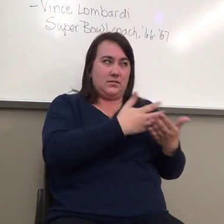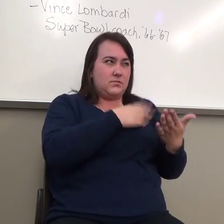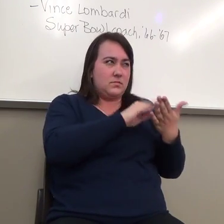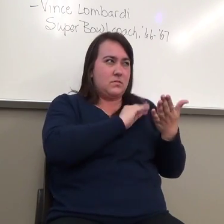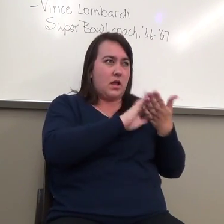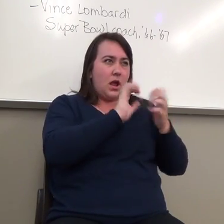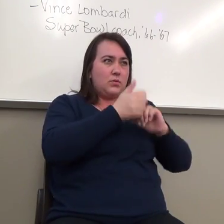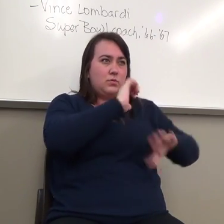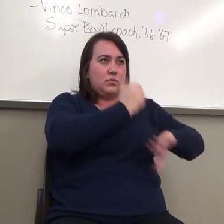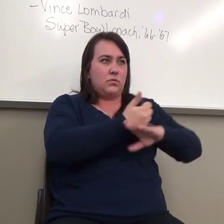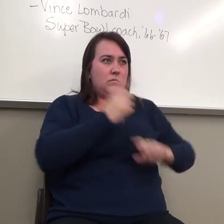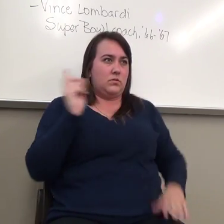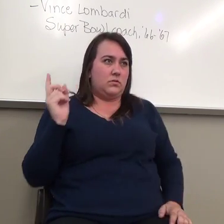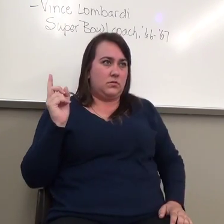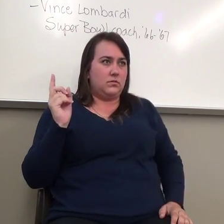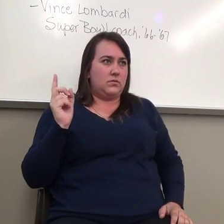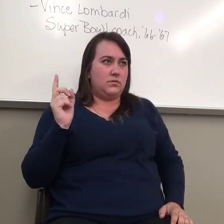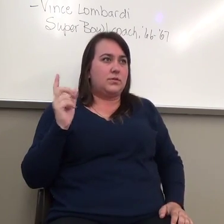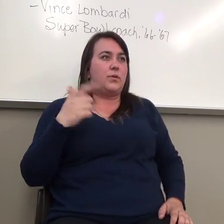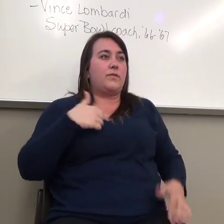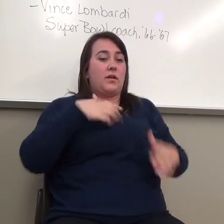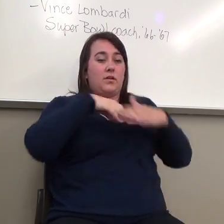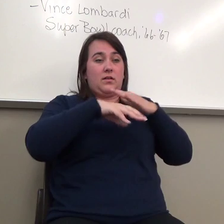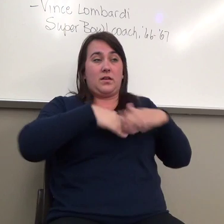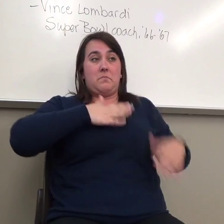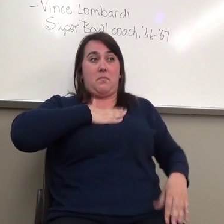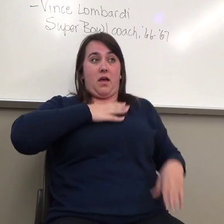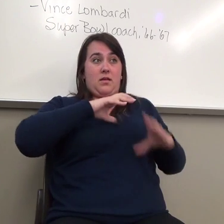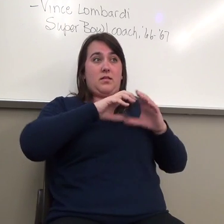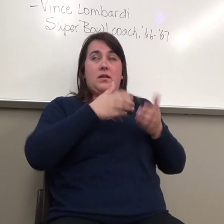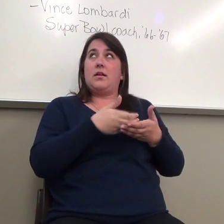this is my class where I'm taking to learn how to do this.